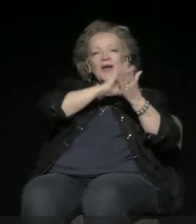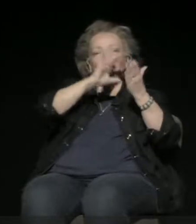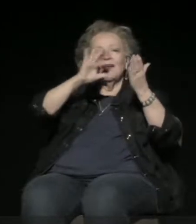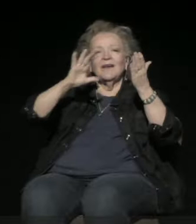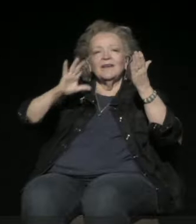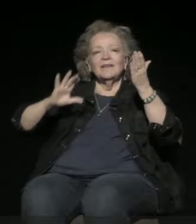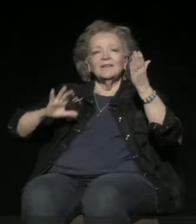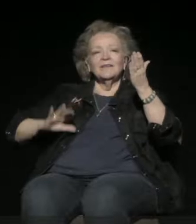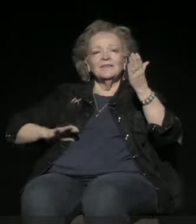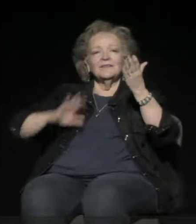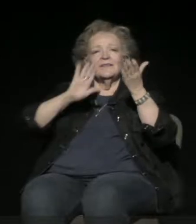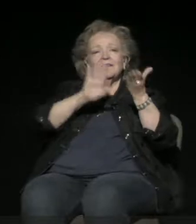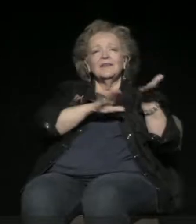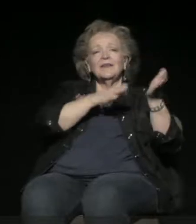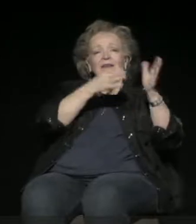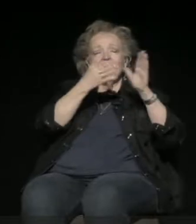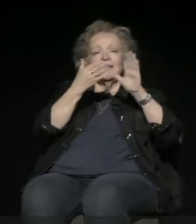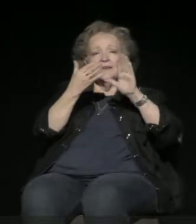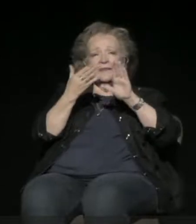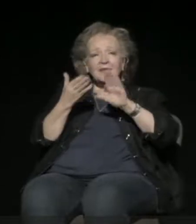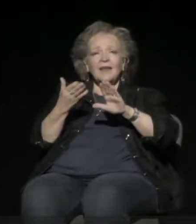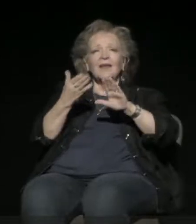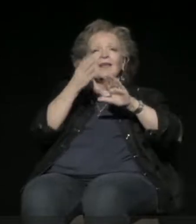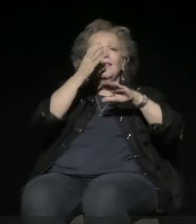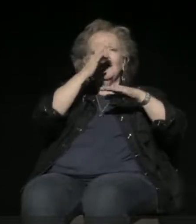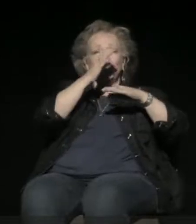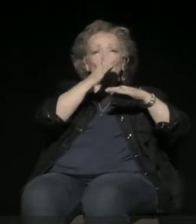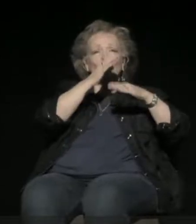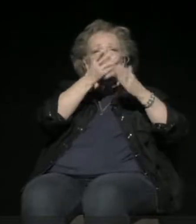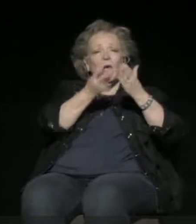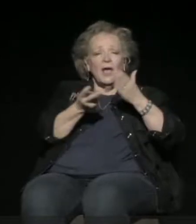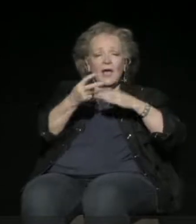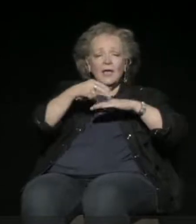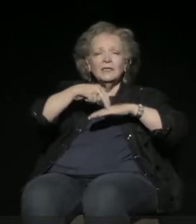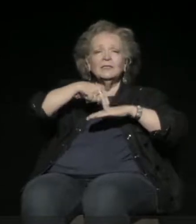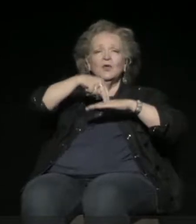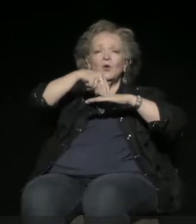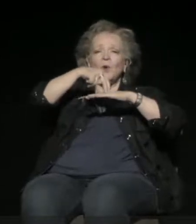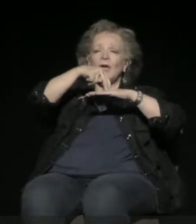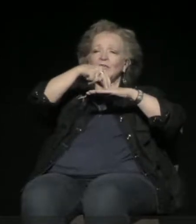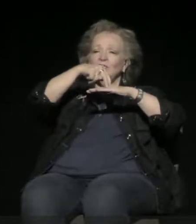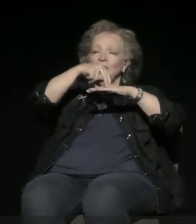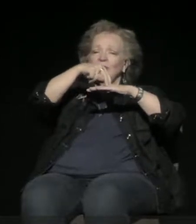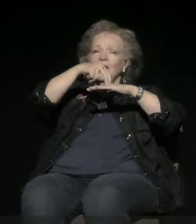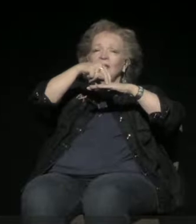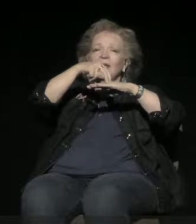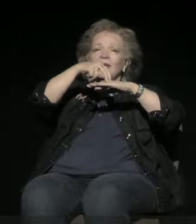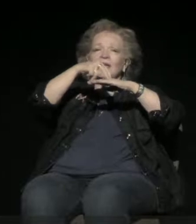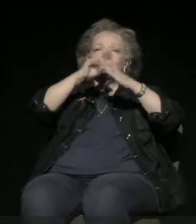Christ His death And resurrection